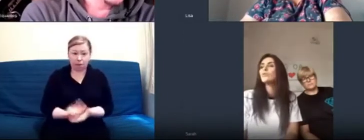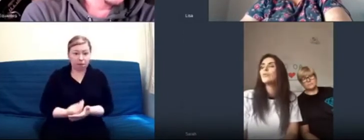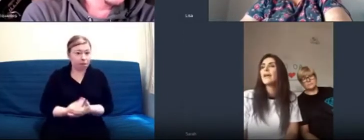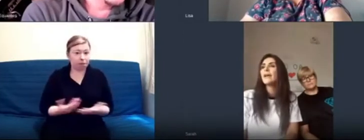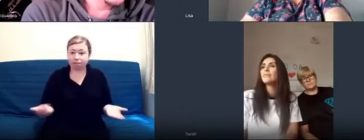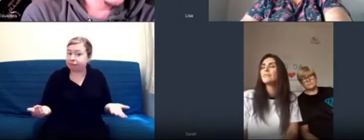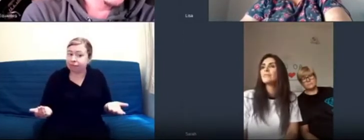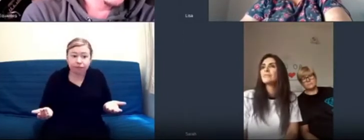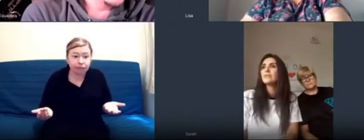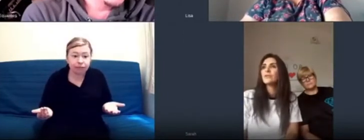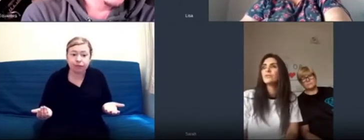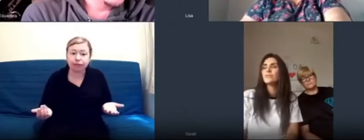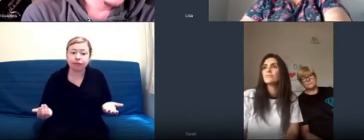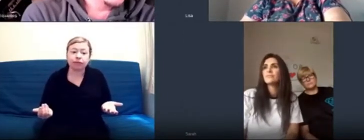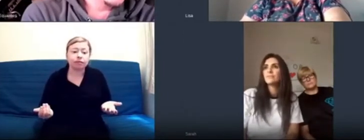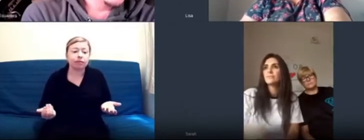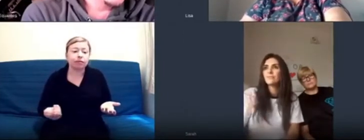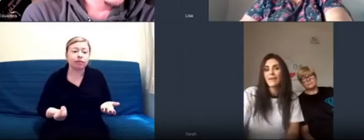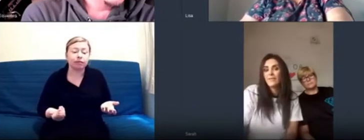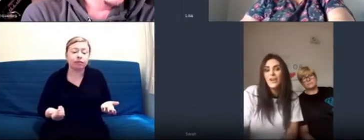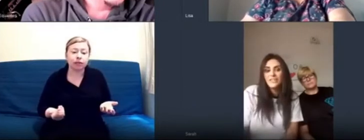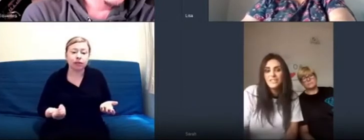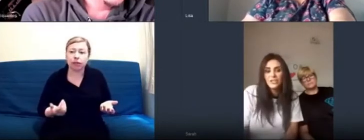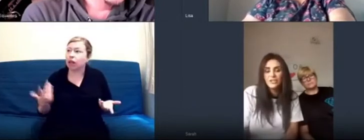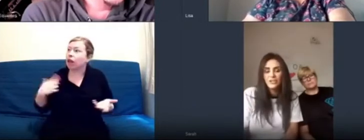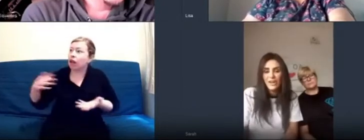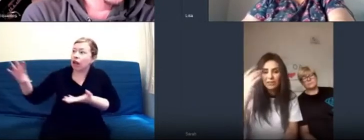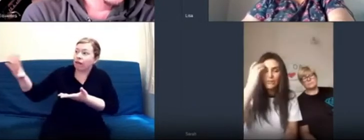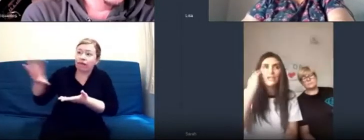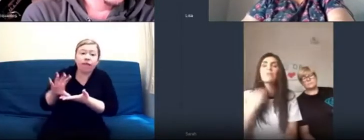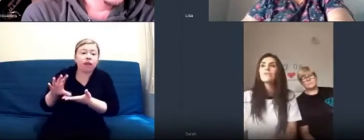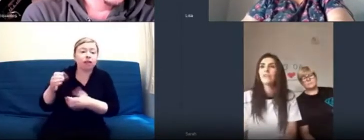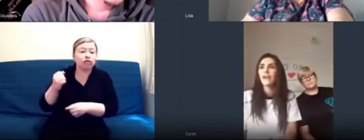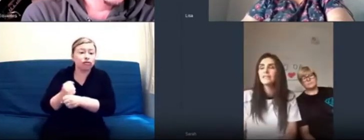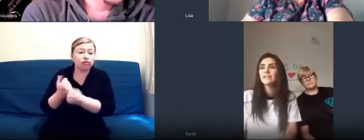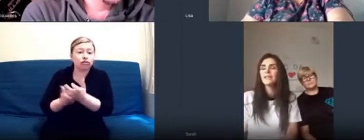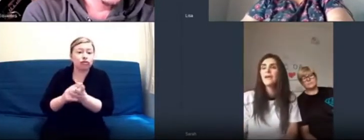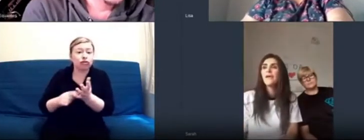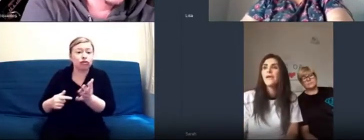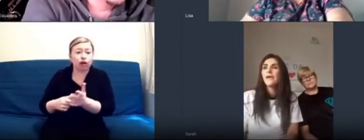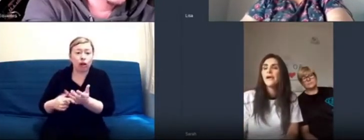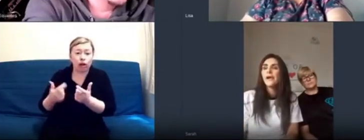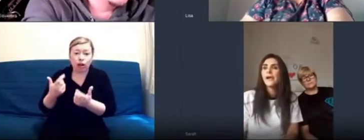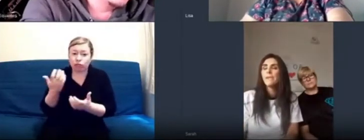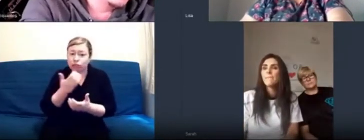no you know, big funds or grants. We've had a couple of grants.